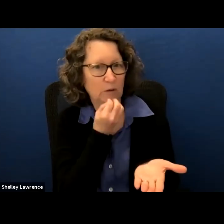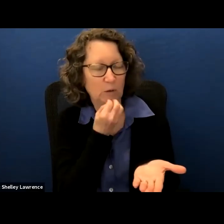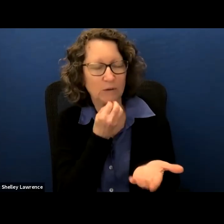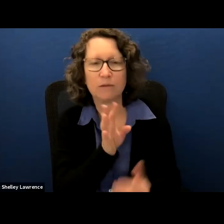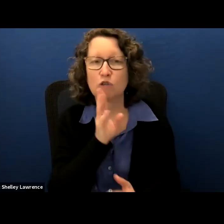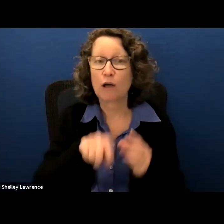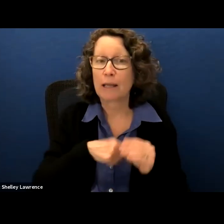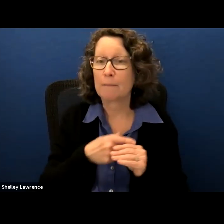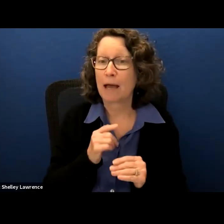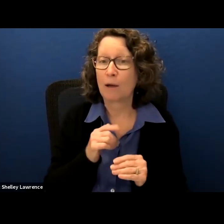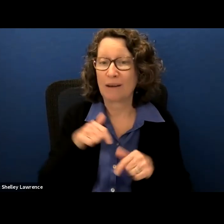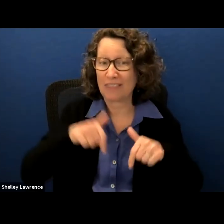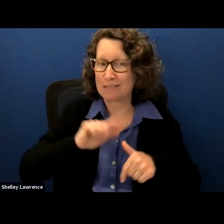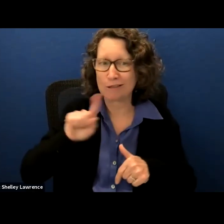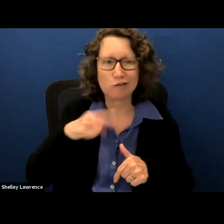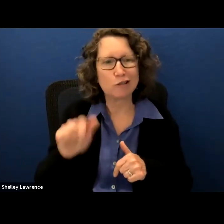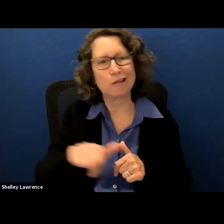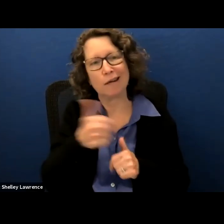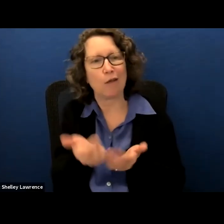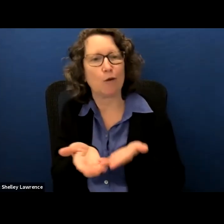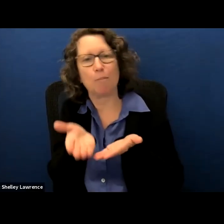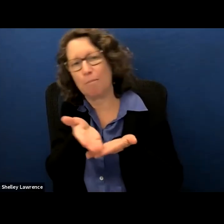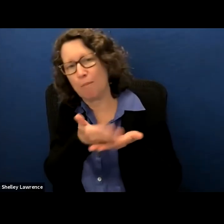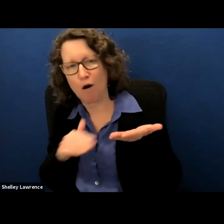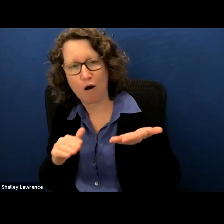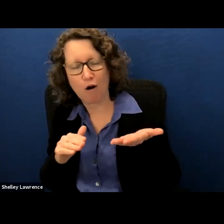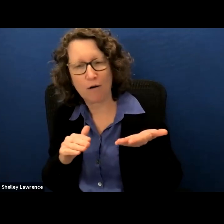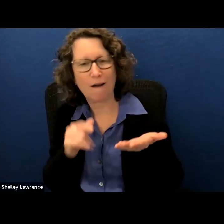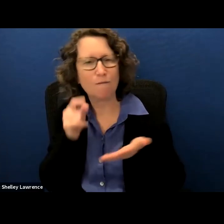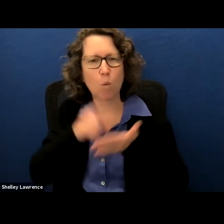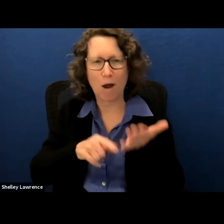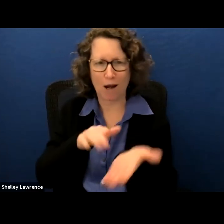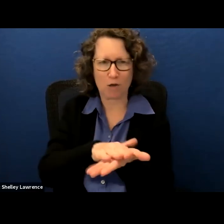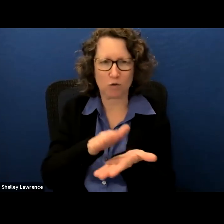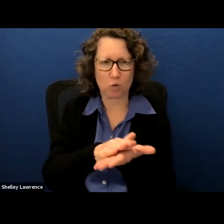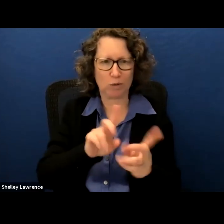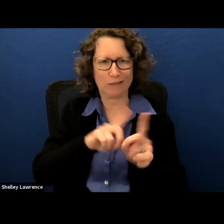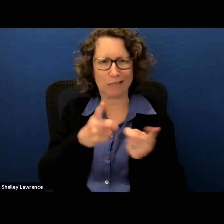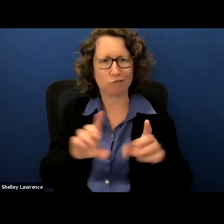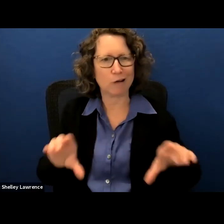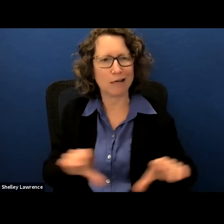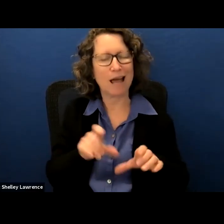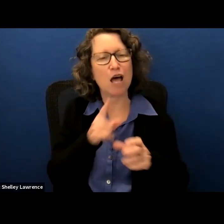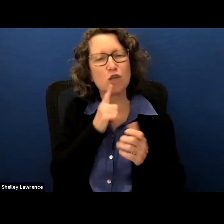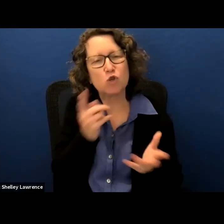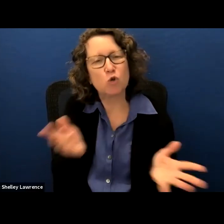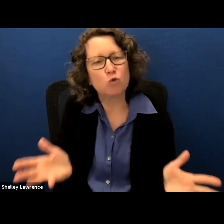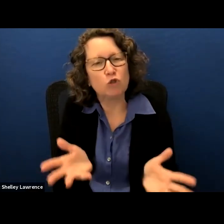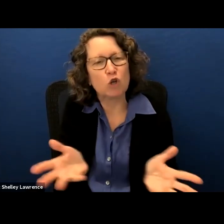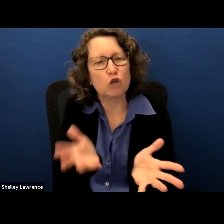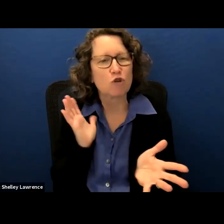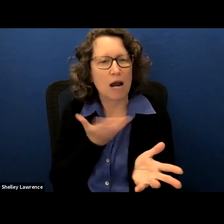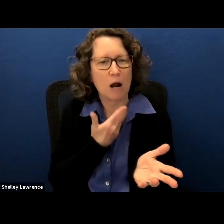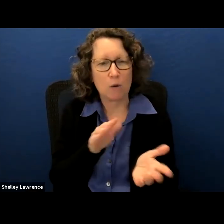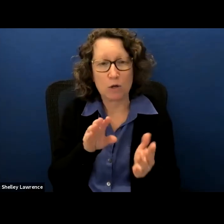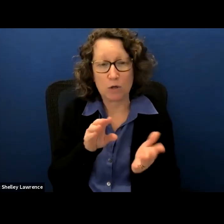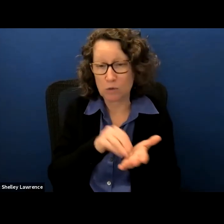Talking about this is just another part of what a school district does to nurture our